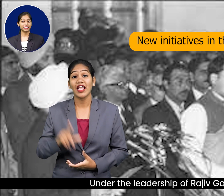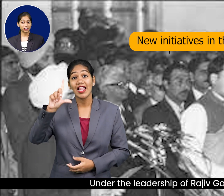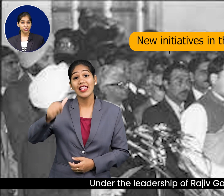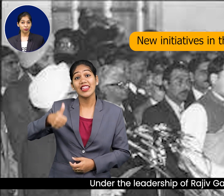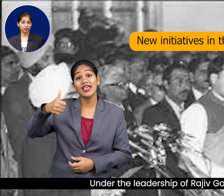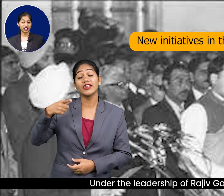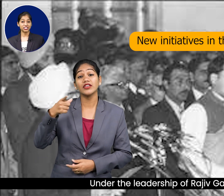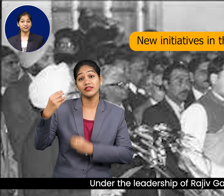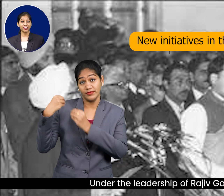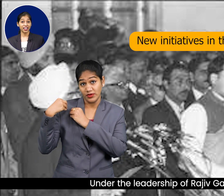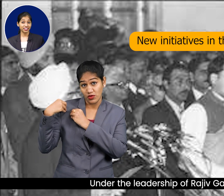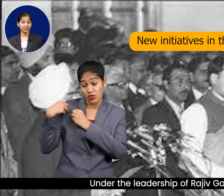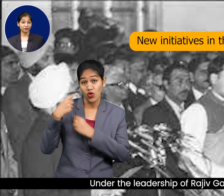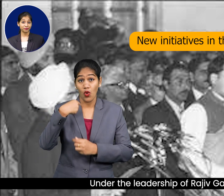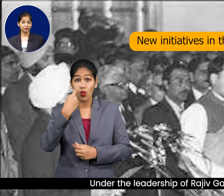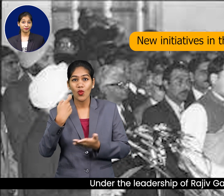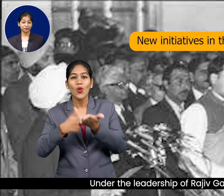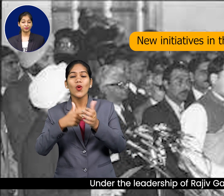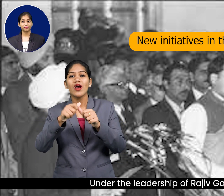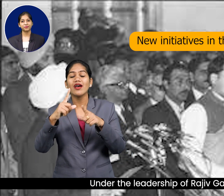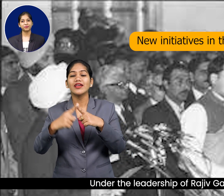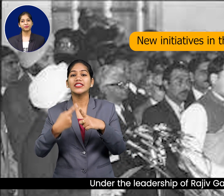Under the leadership of Rajiv Gandhi,